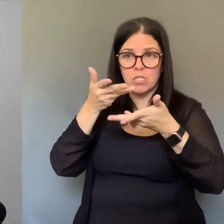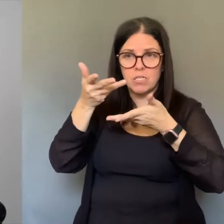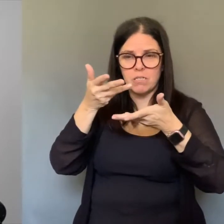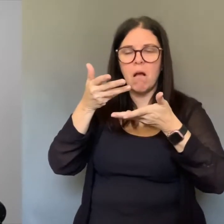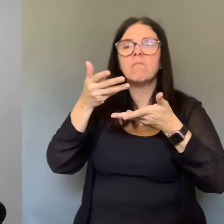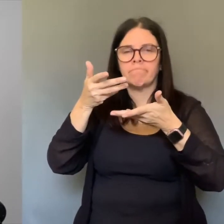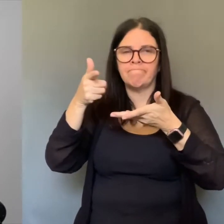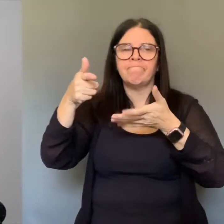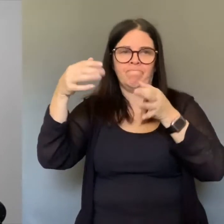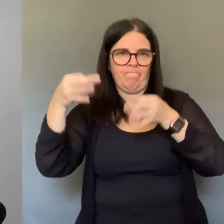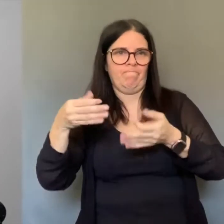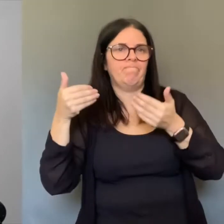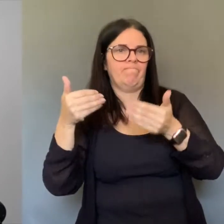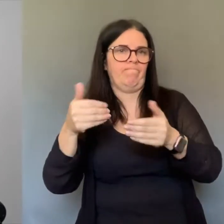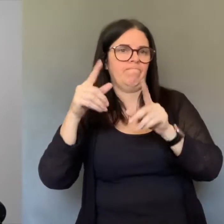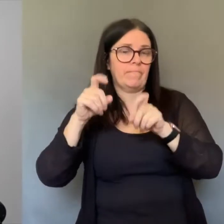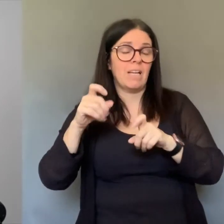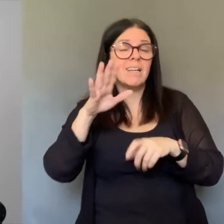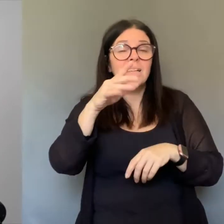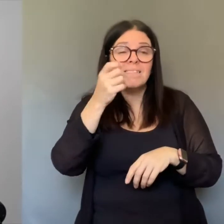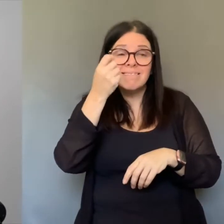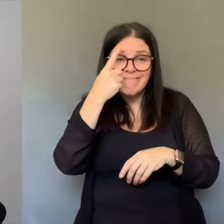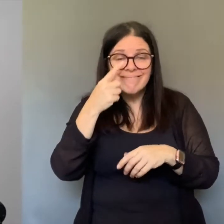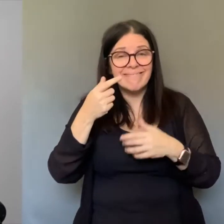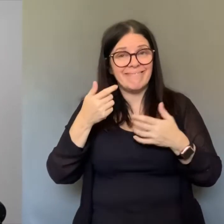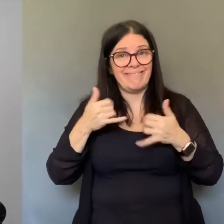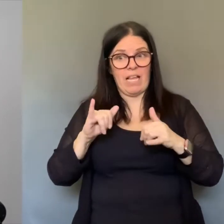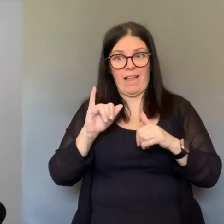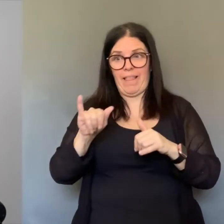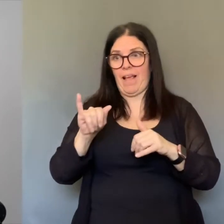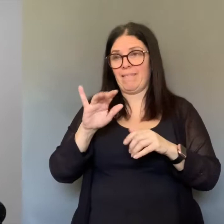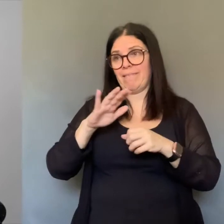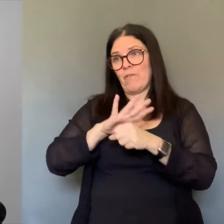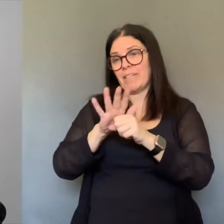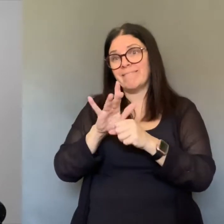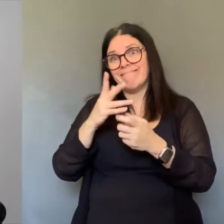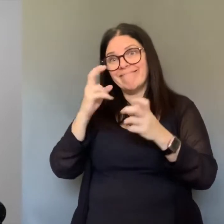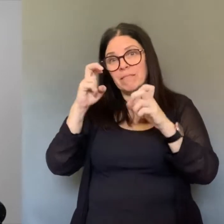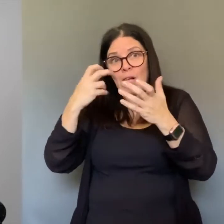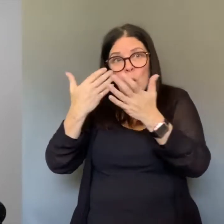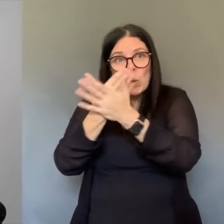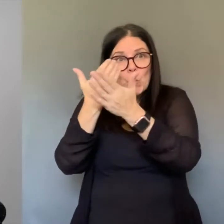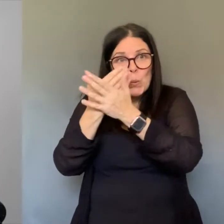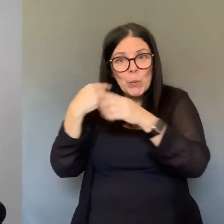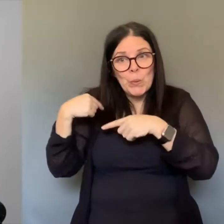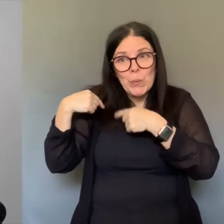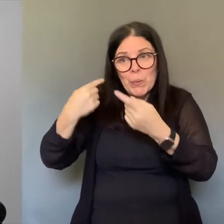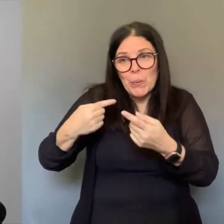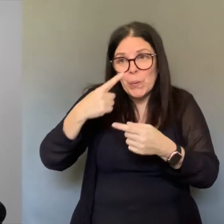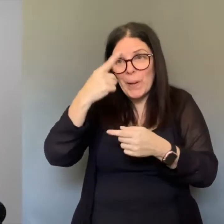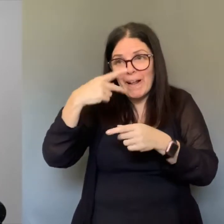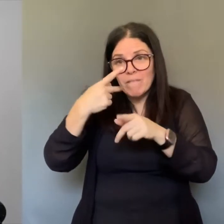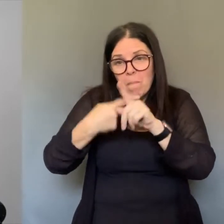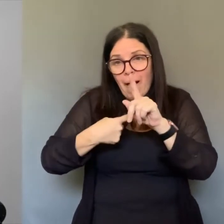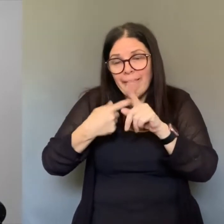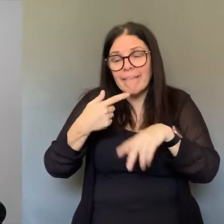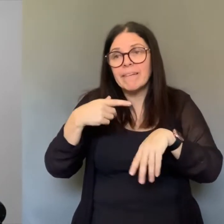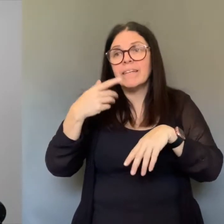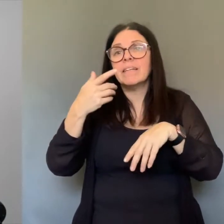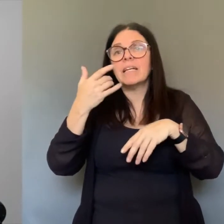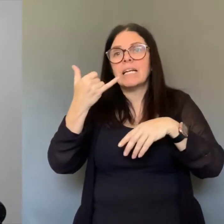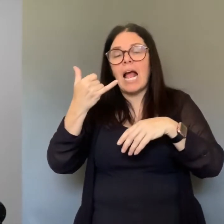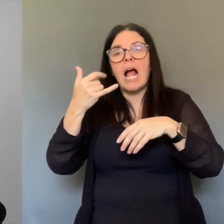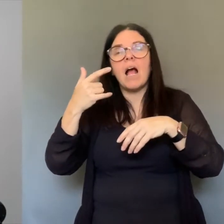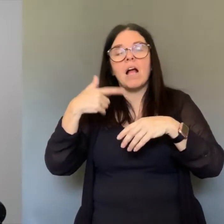the assessment center and after an assessment, they are tested, and we are getting the results back. And as I said,